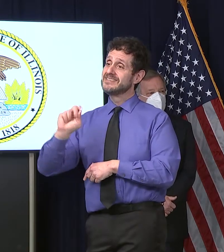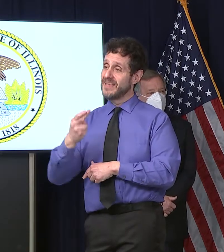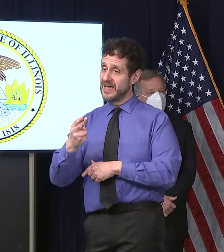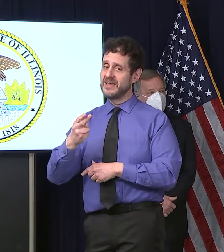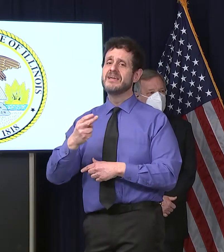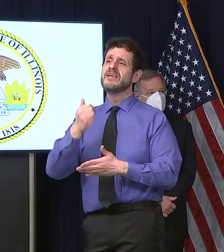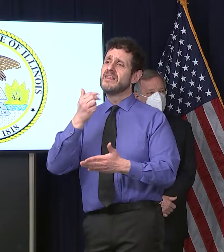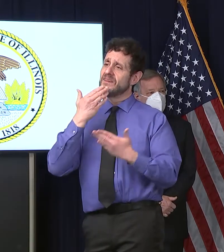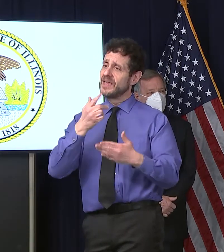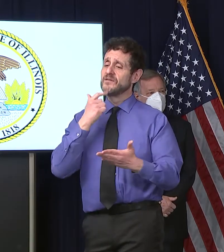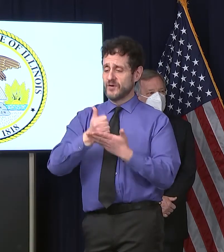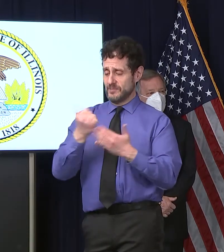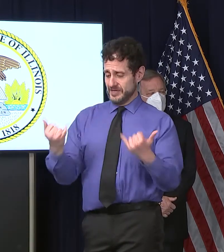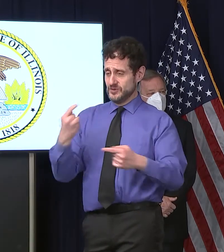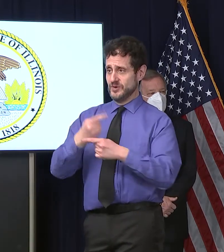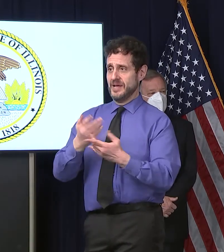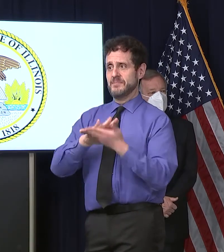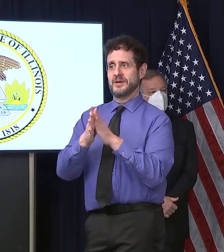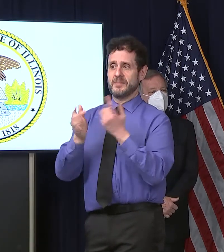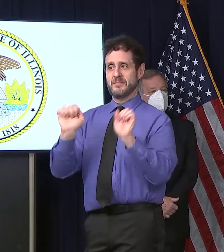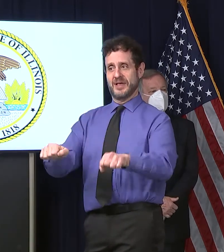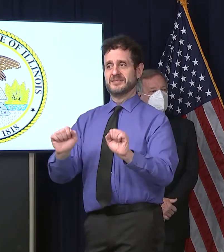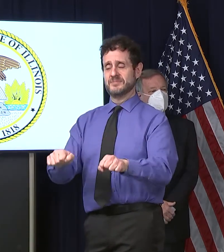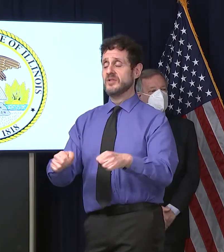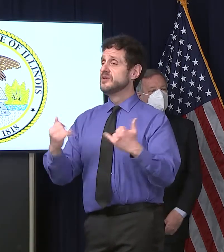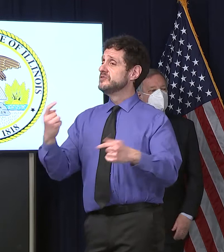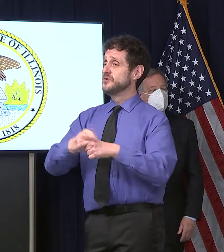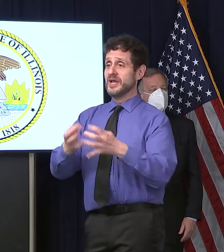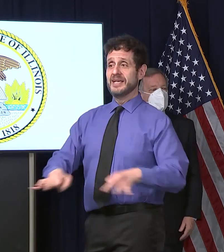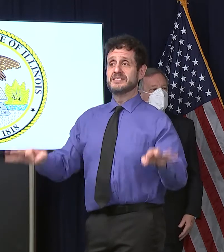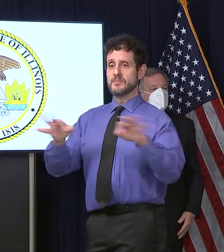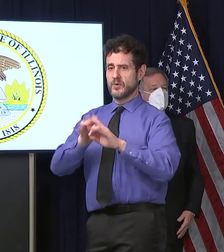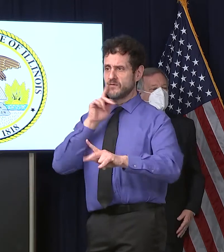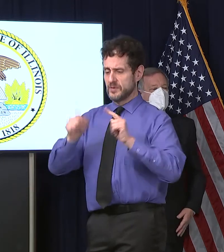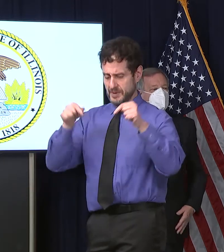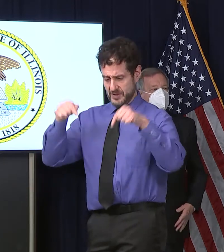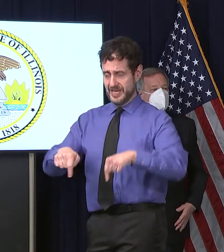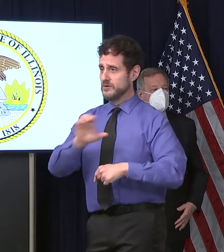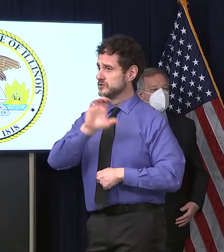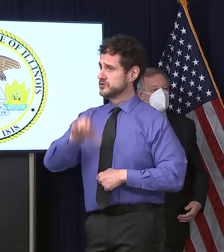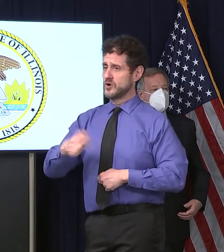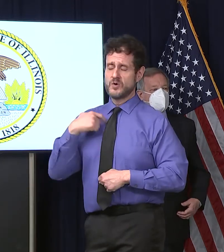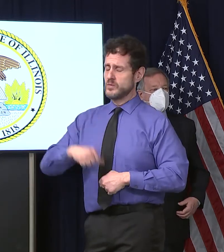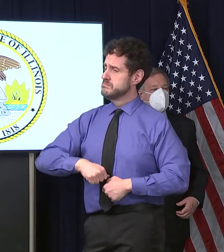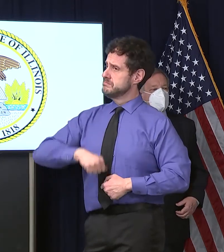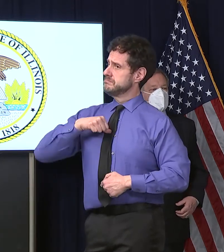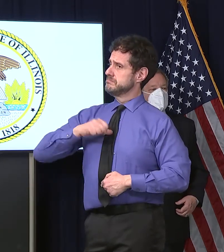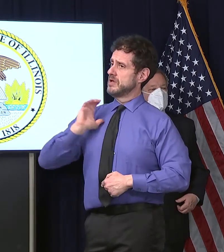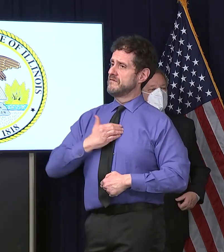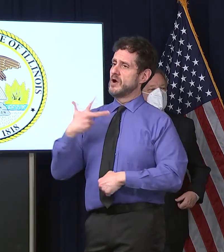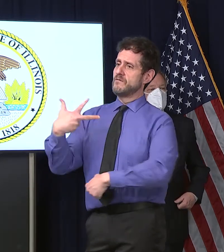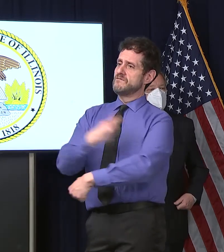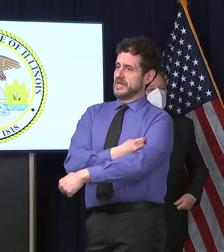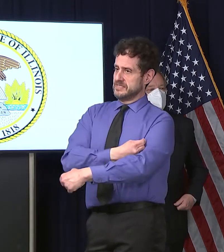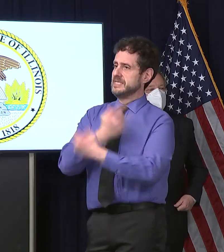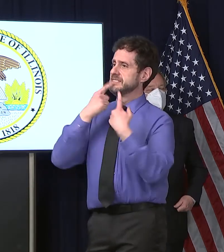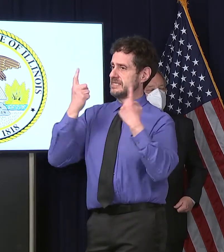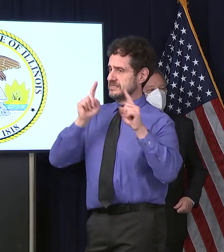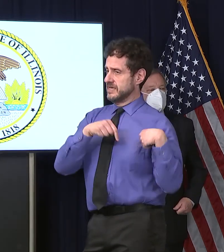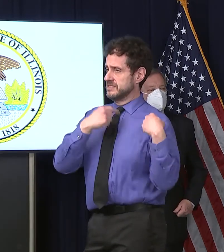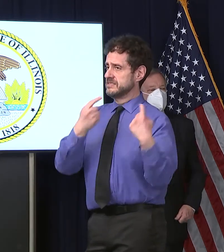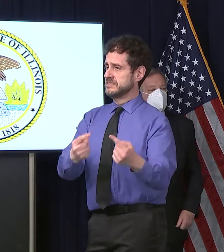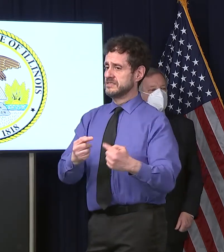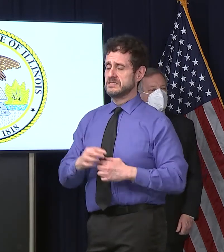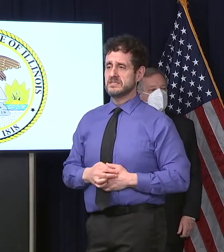This is a day important for our residents. We here in Chicago are extremely proud of our vaccine accomplishments. We're not